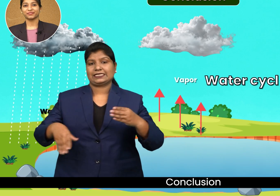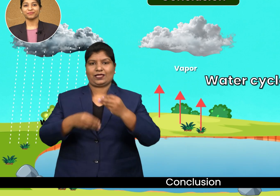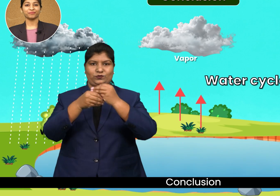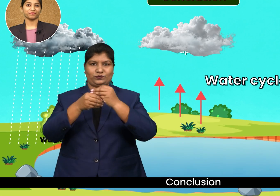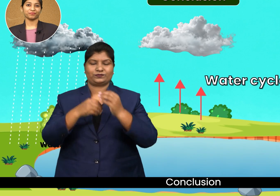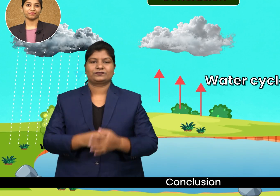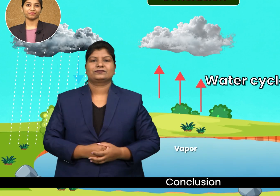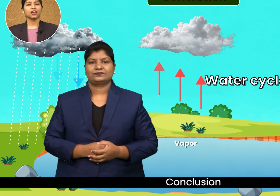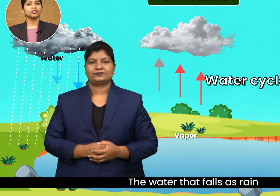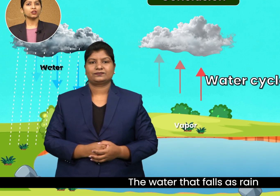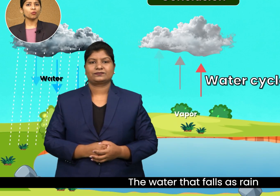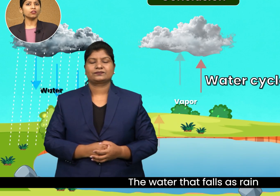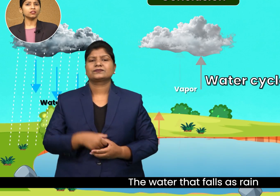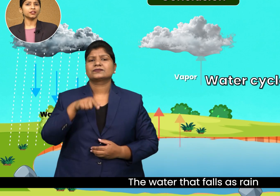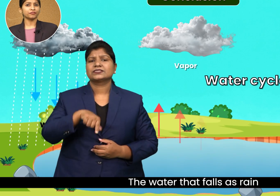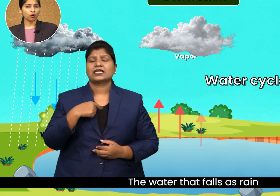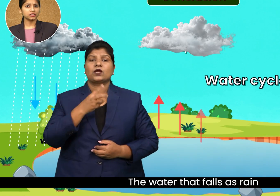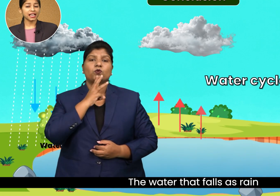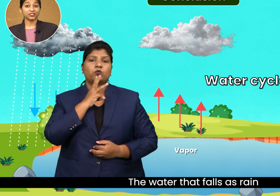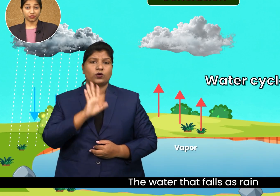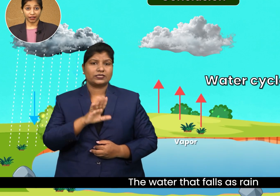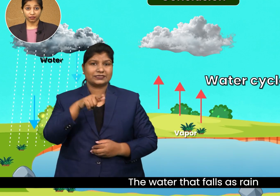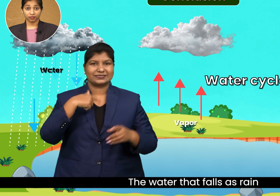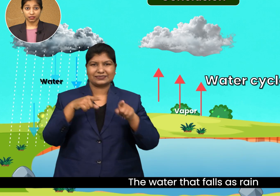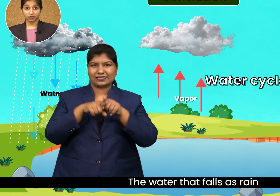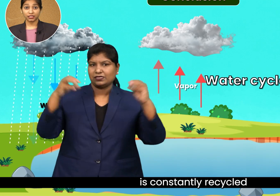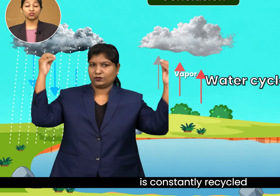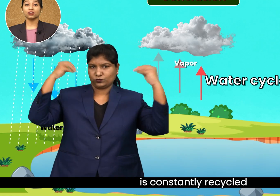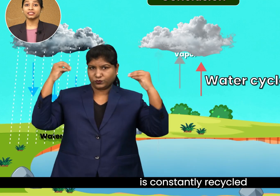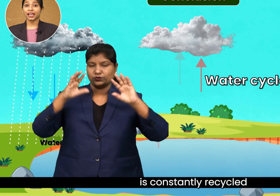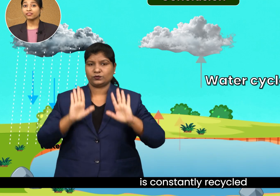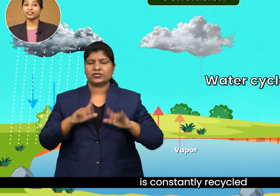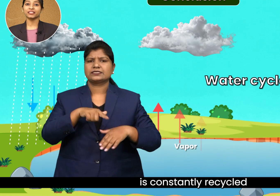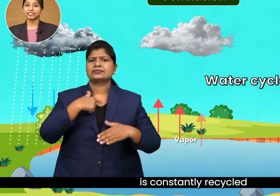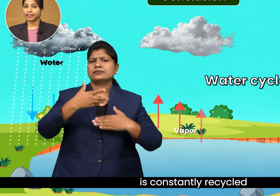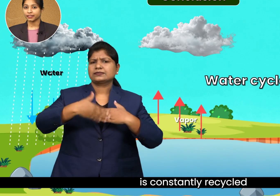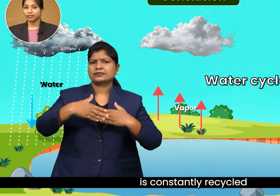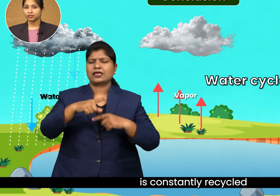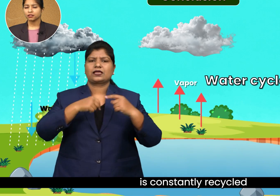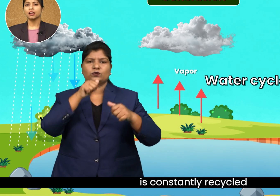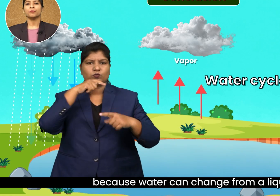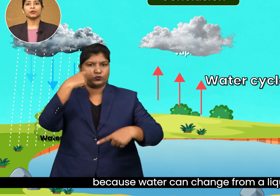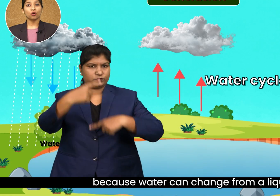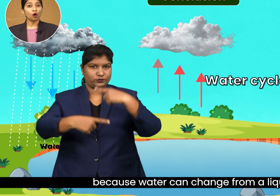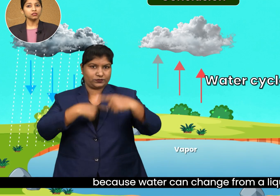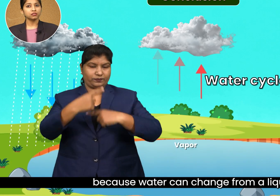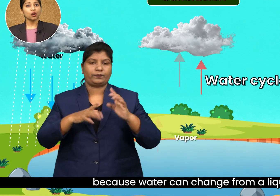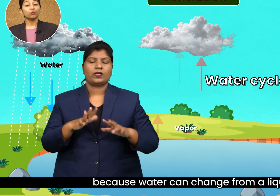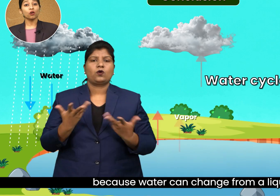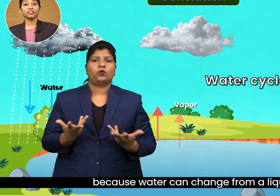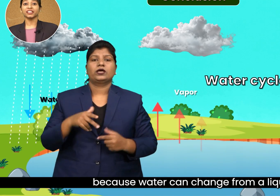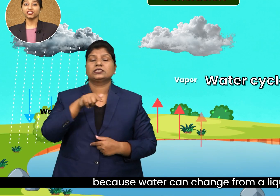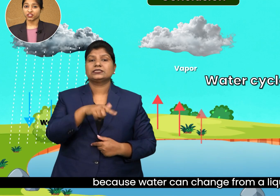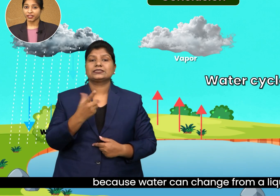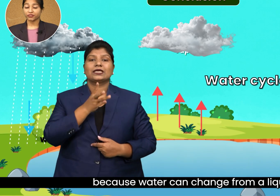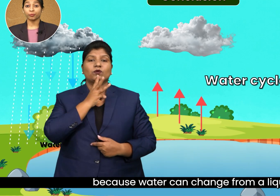Conclusion. The water that falls as rain is constantly recycled because